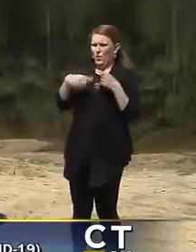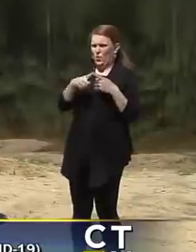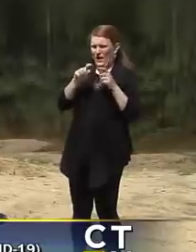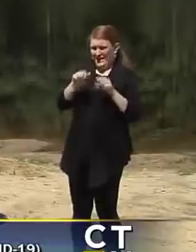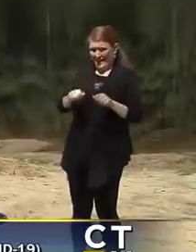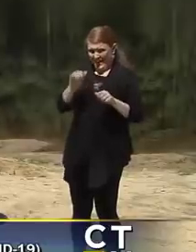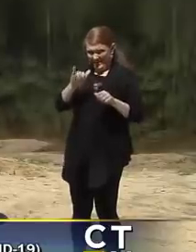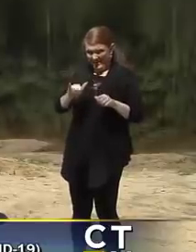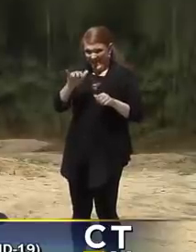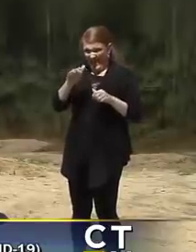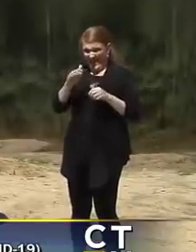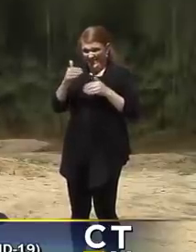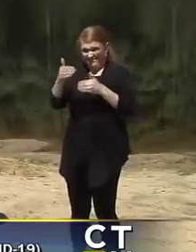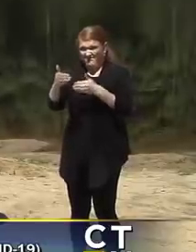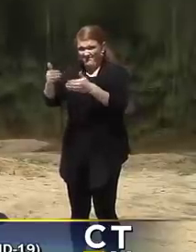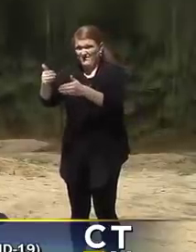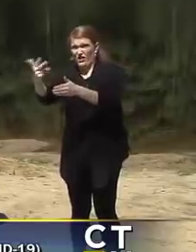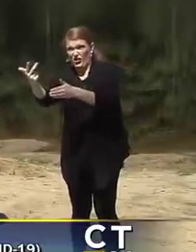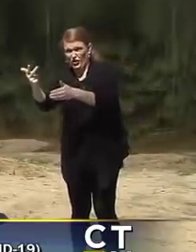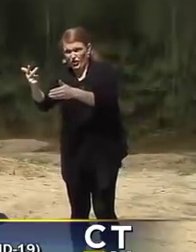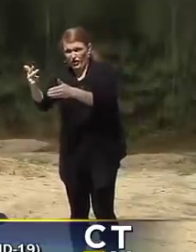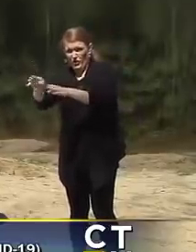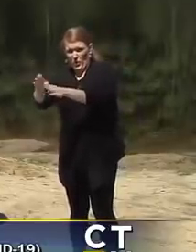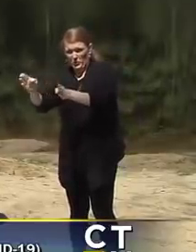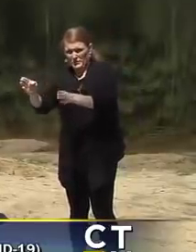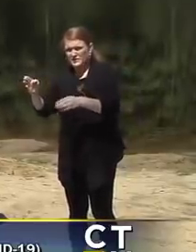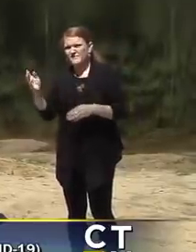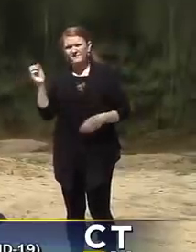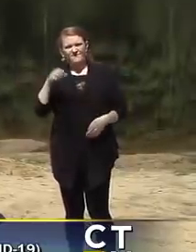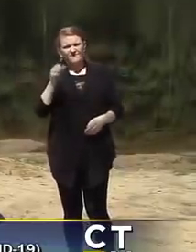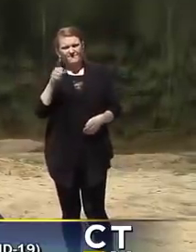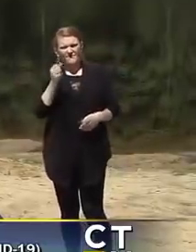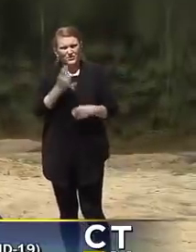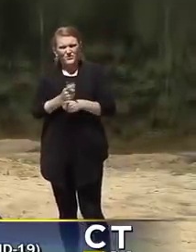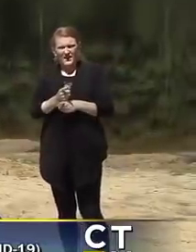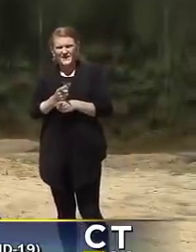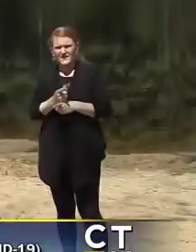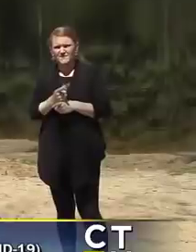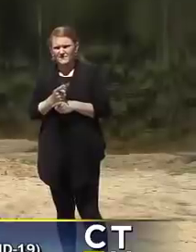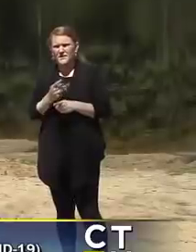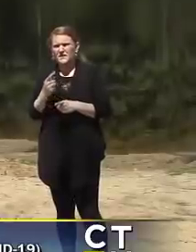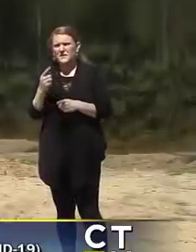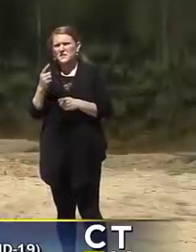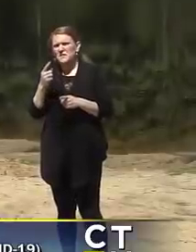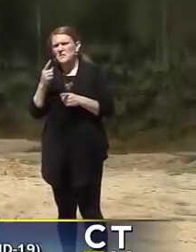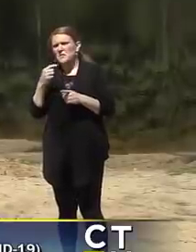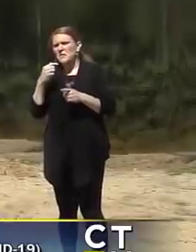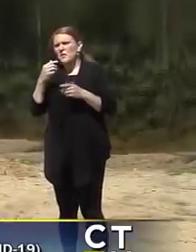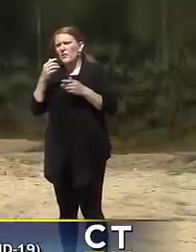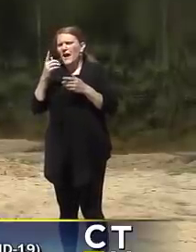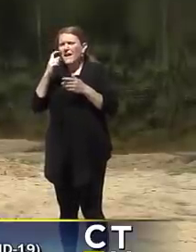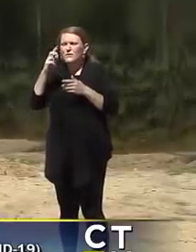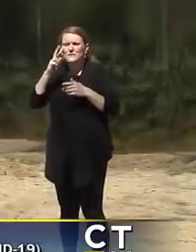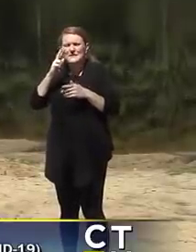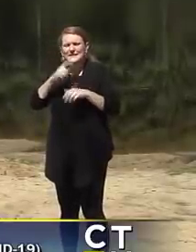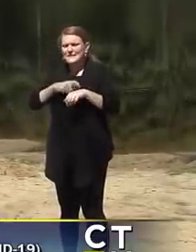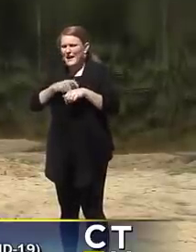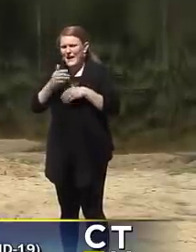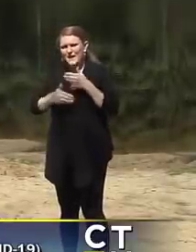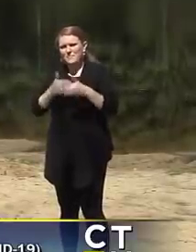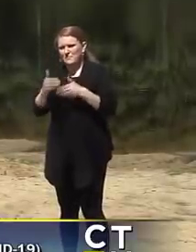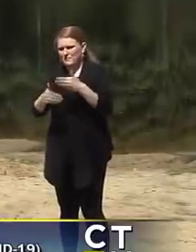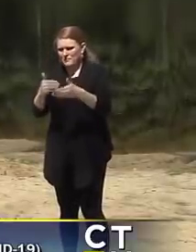give a lot more guidance on that. I'd say in a few weeks. You probably saw, June 20th, we were talking about outside gatherings